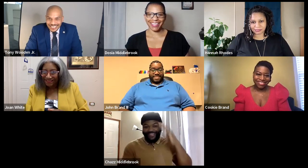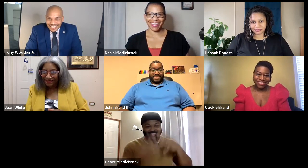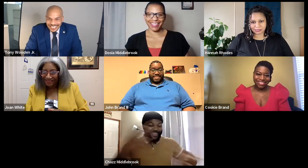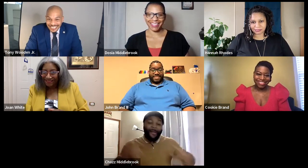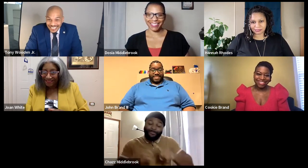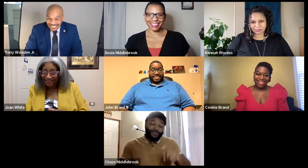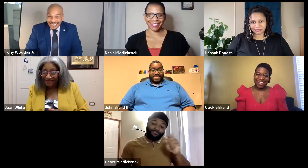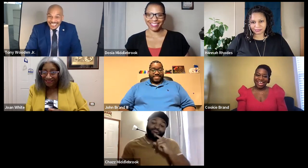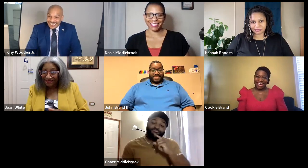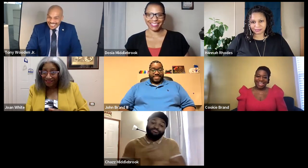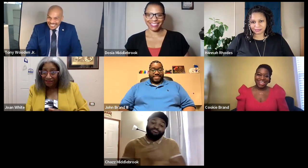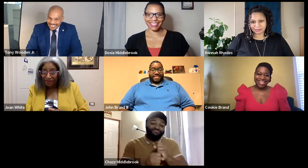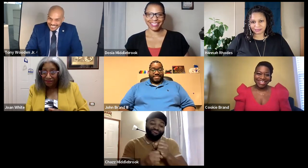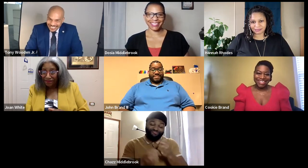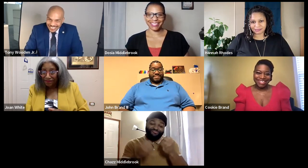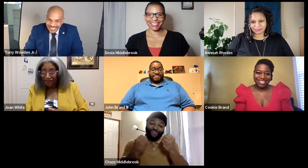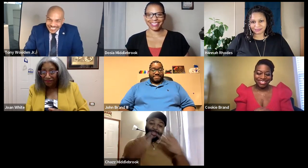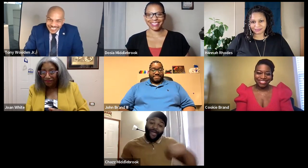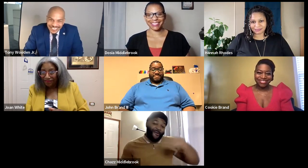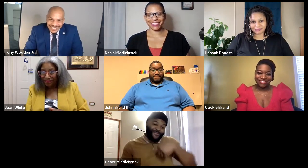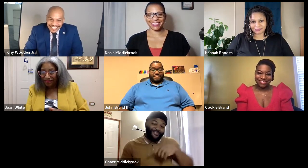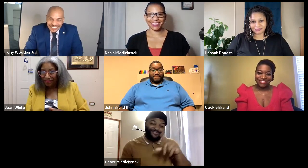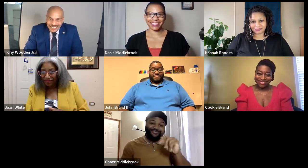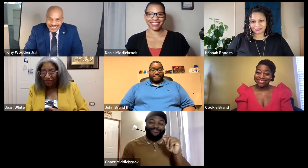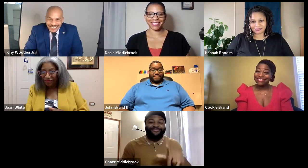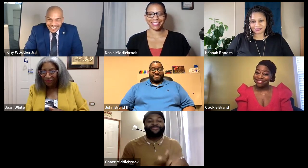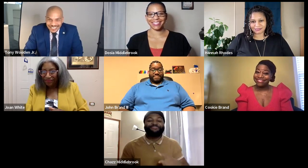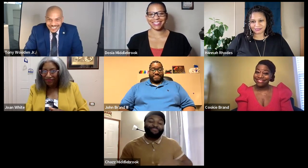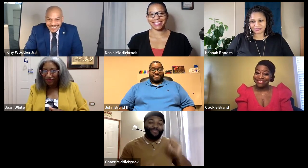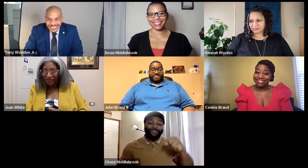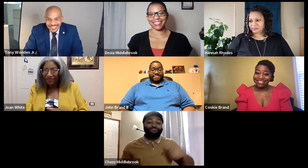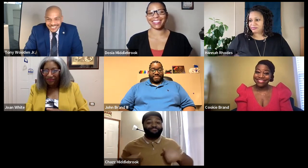I don't know where I'm at in the family line or in the cousin lines, but there's many of us present.